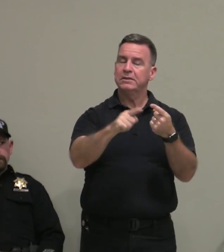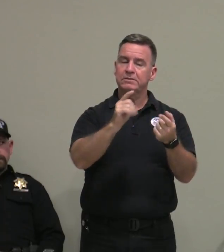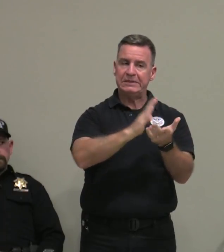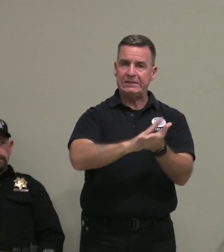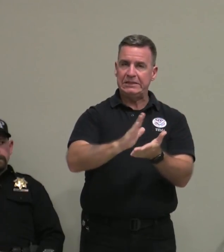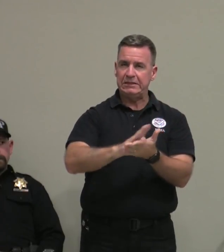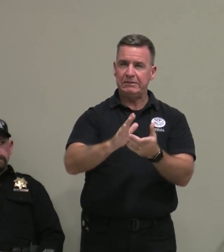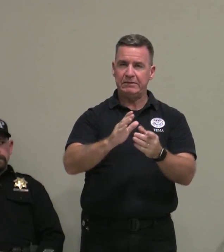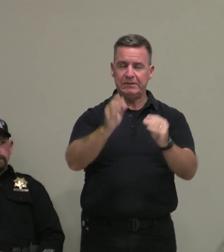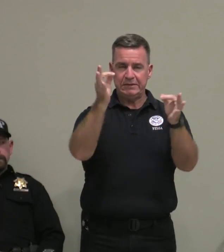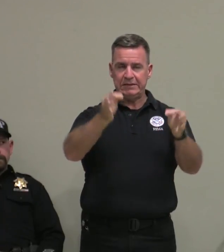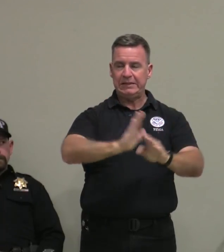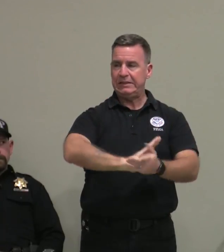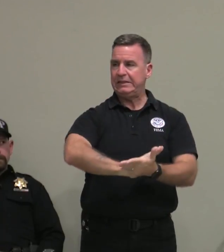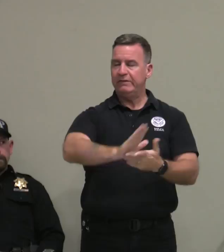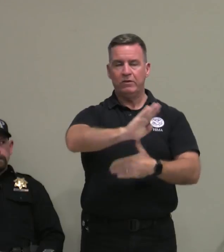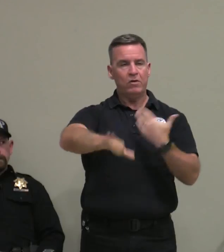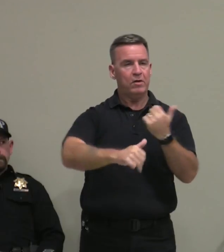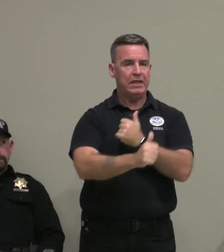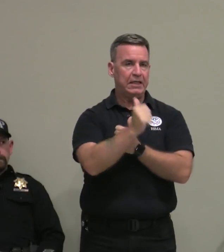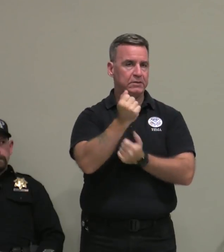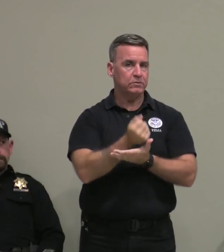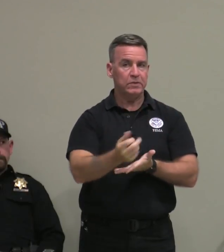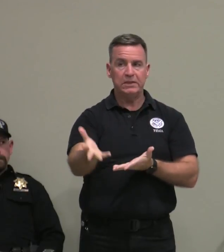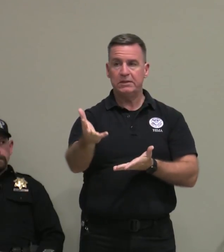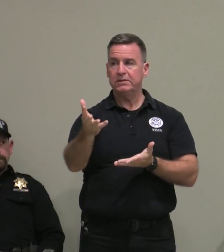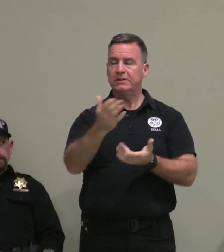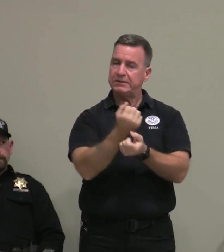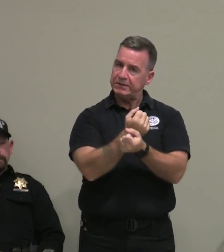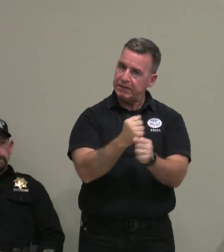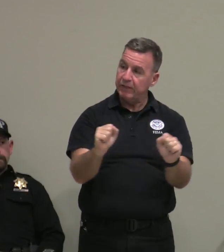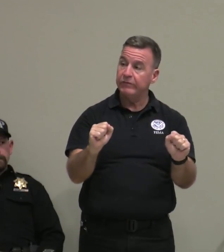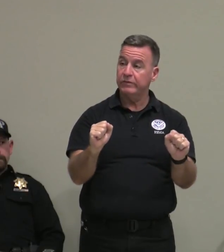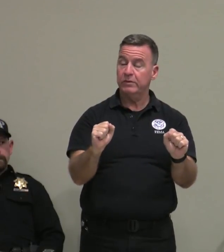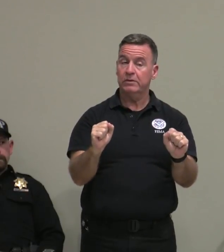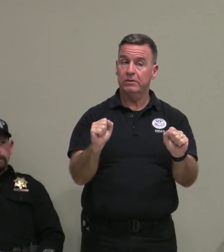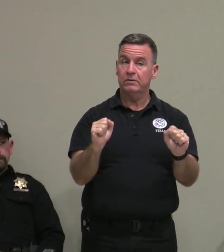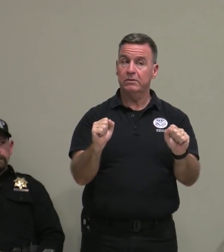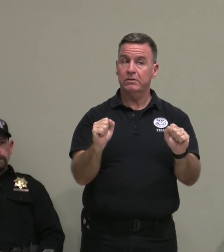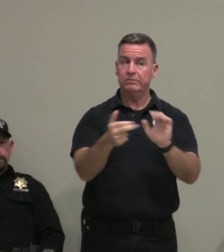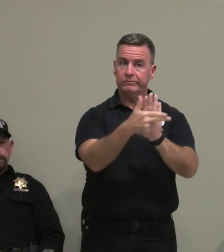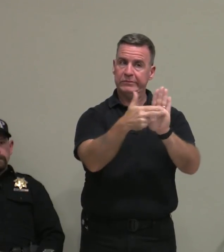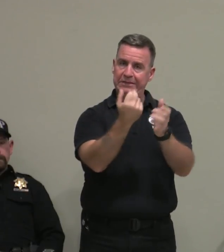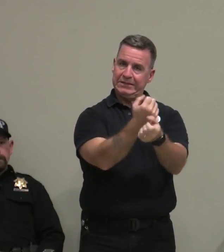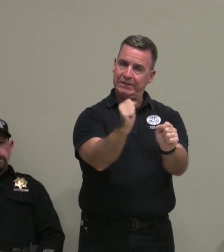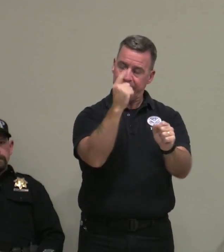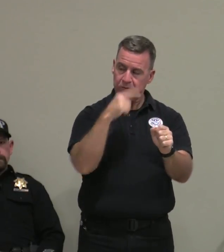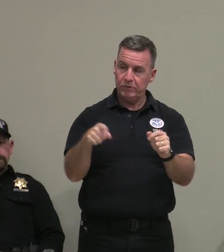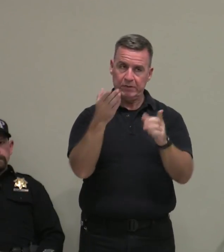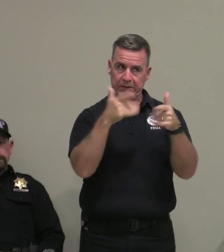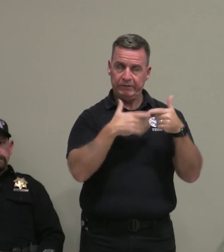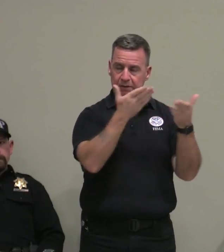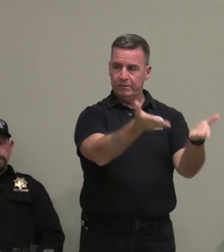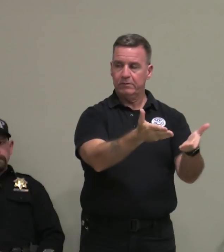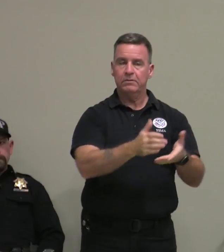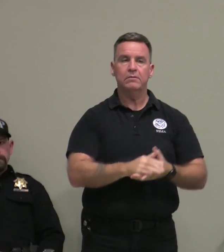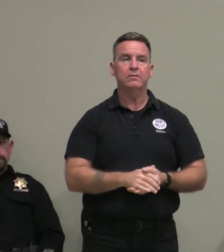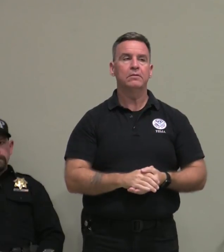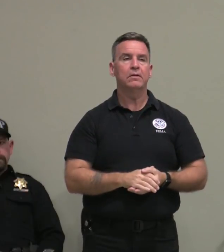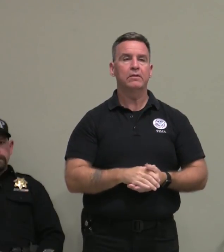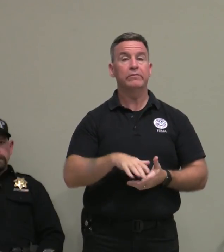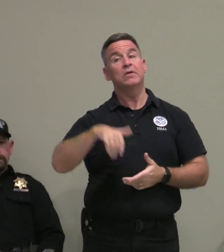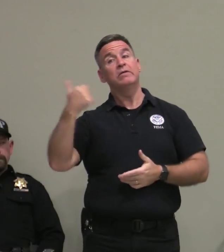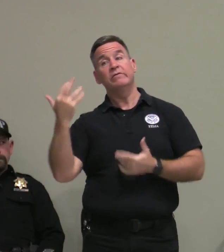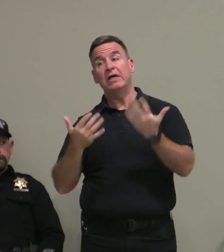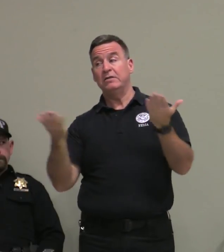declared clear of hazardous waste and declared safe for you to be there. We know from other